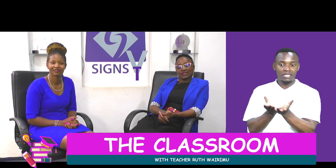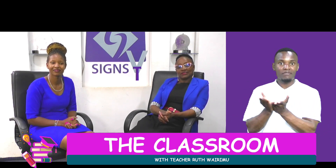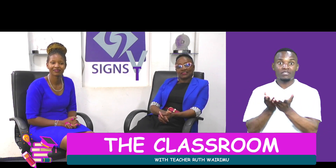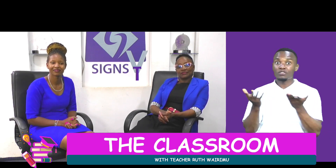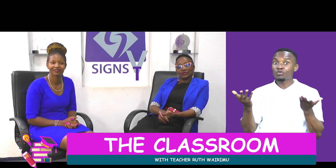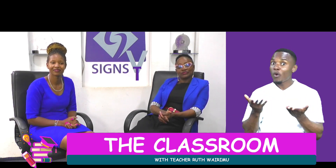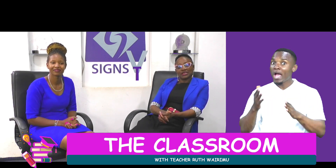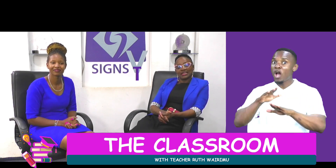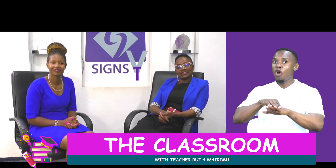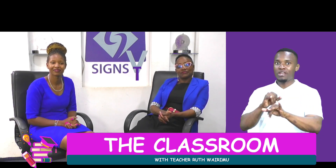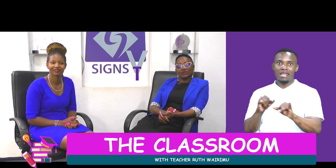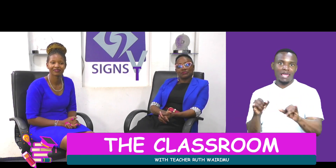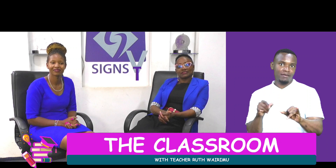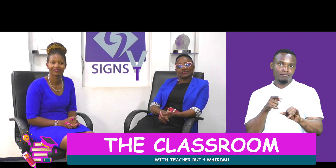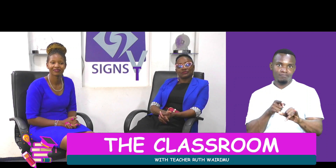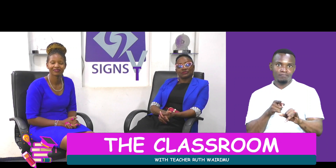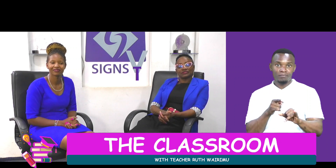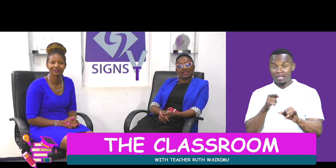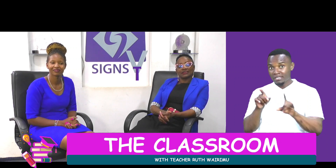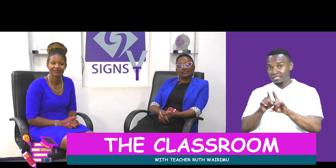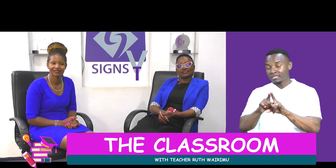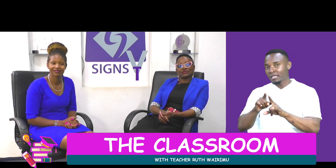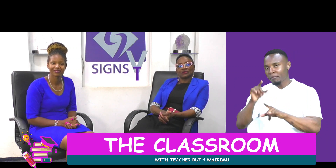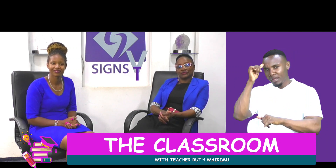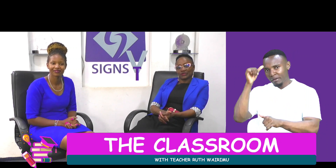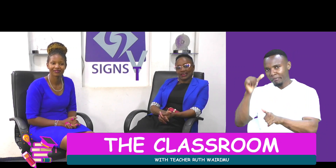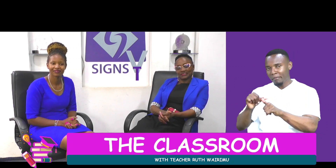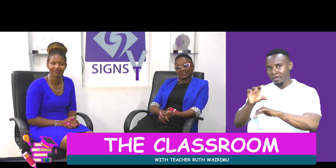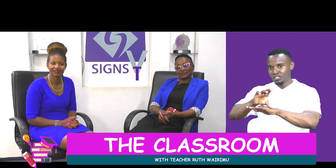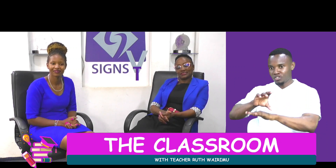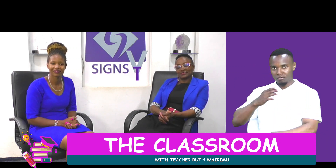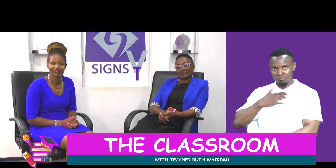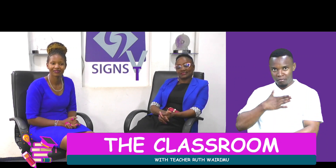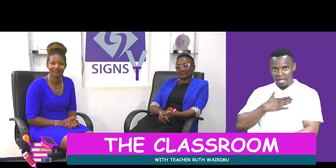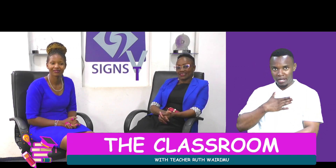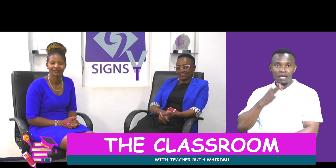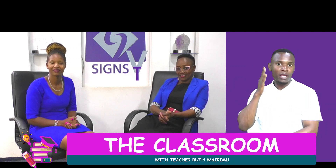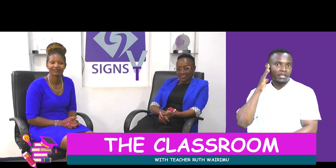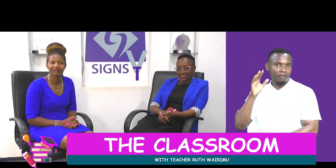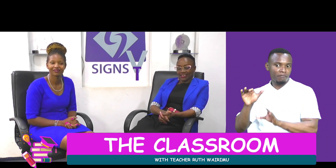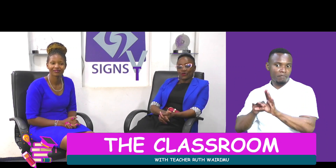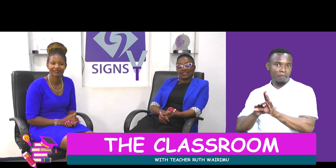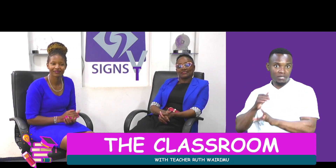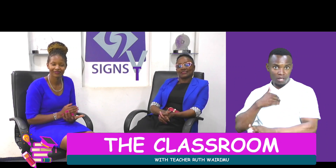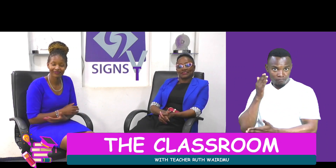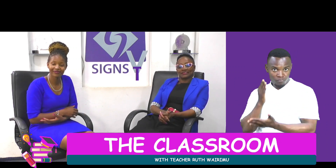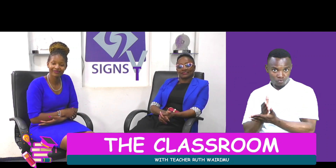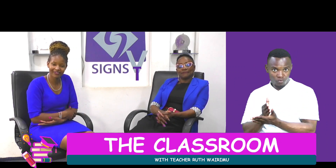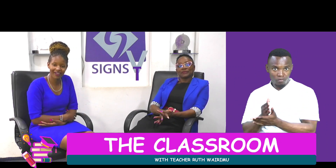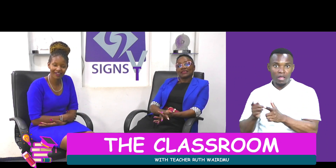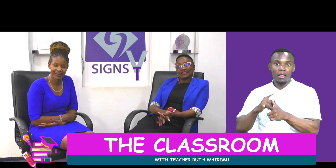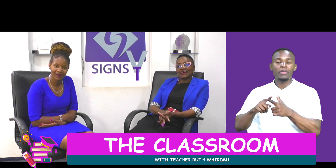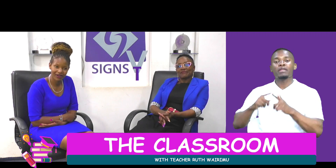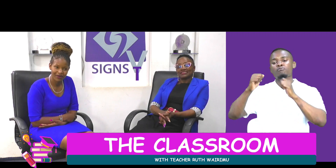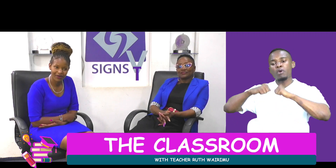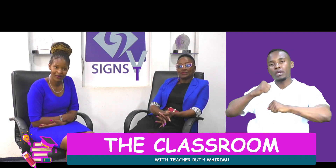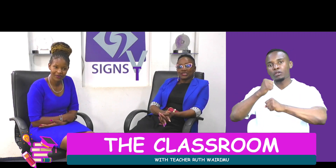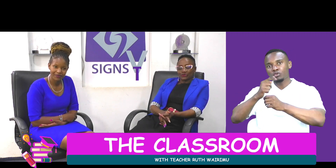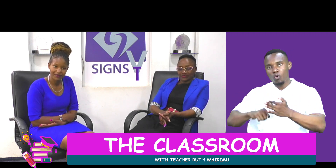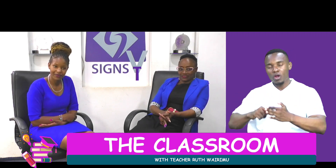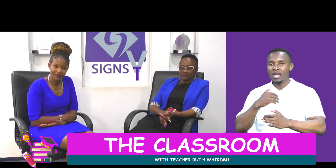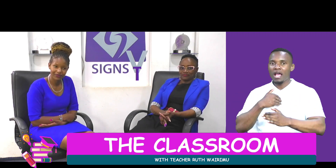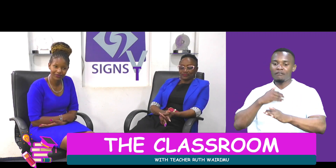So in our church, because we had deaf members, it was agreed that we are going to have interpreters in the online service, and that happened